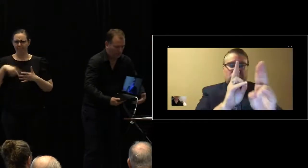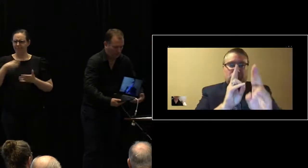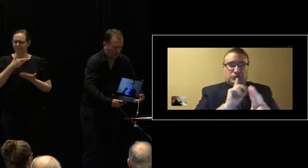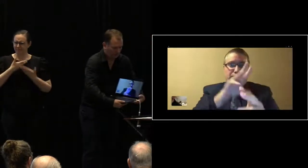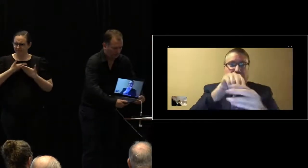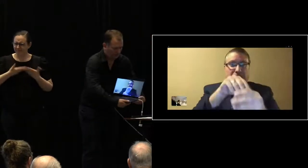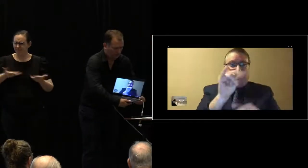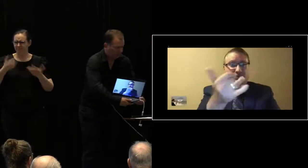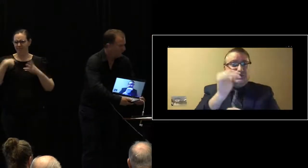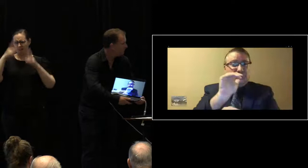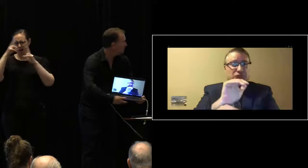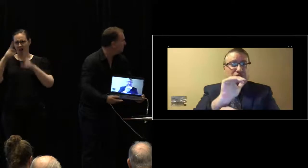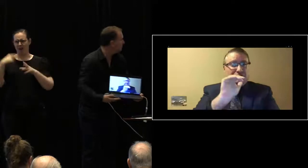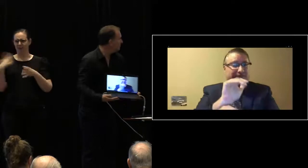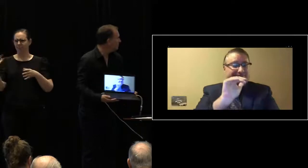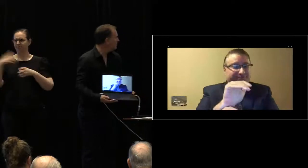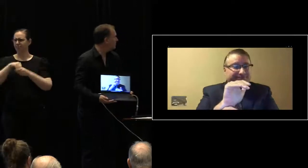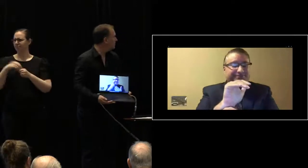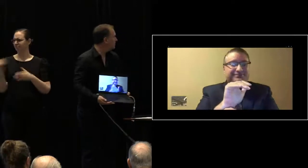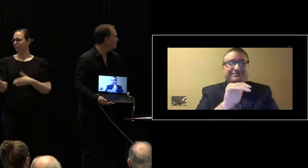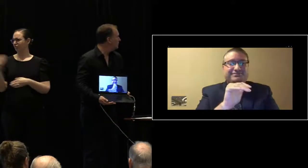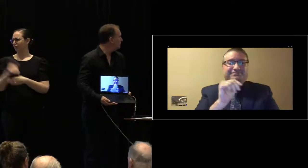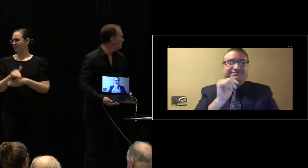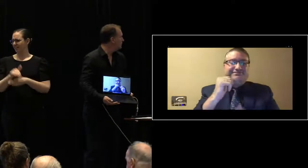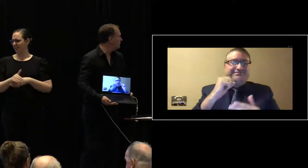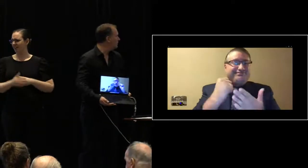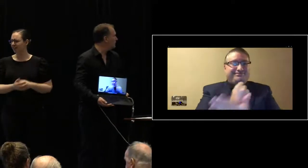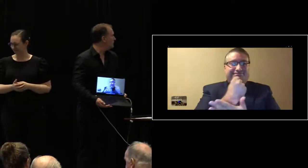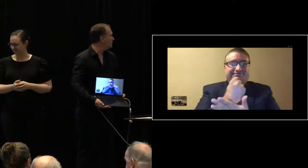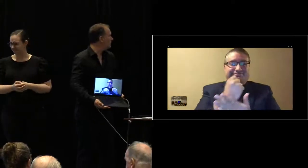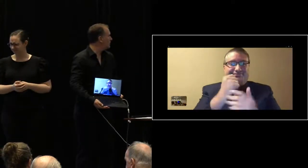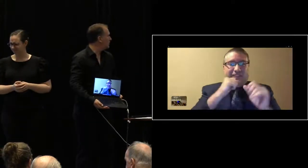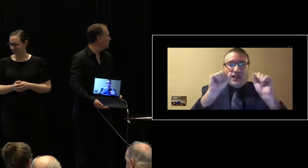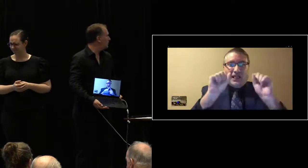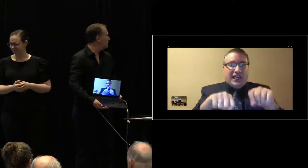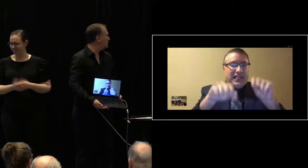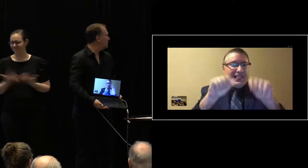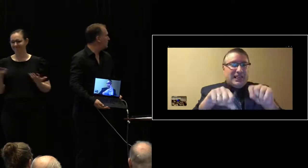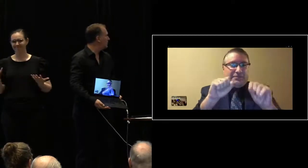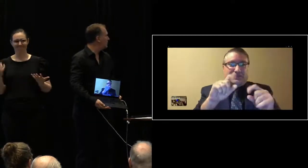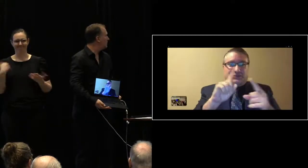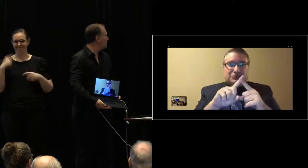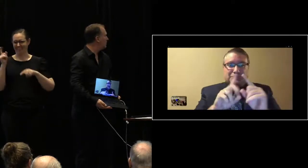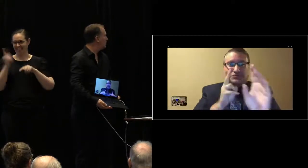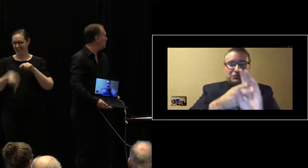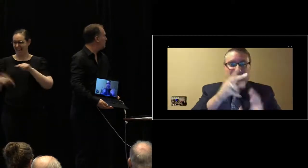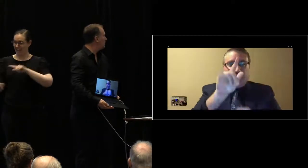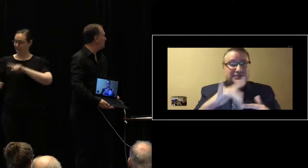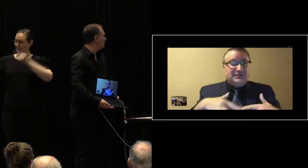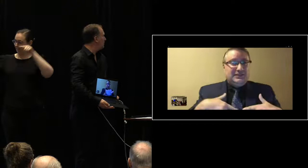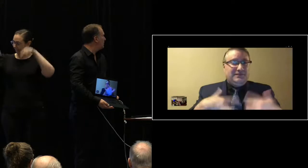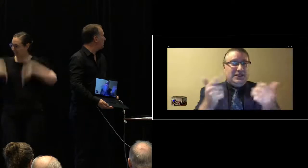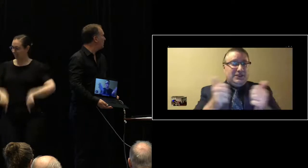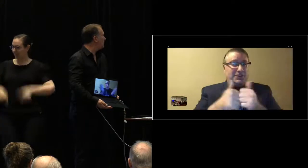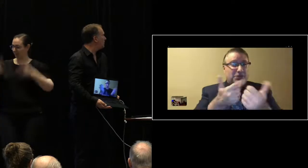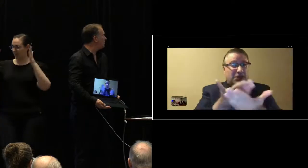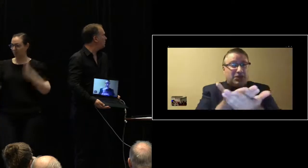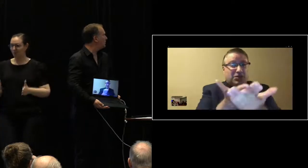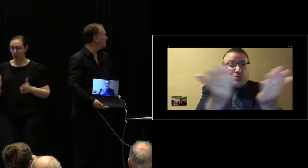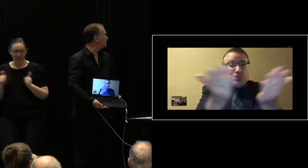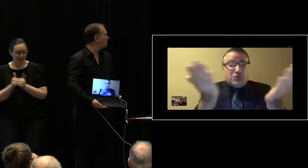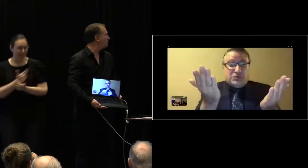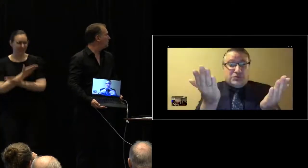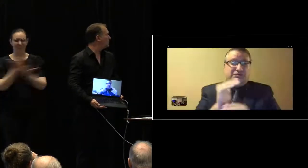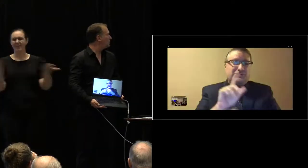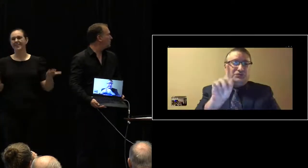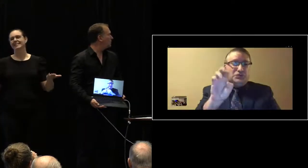It's been an honor to be invited tonight to your event. I'm so sorry I wasn't able to be there in